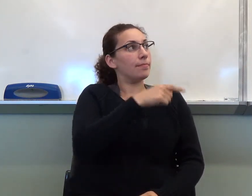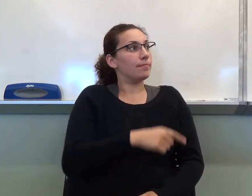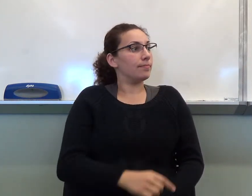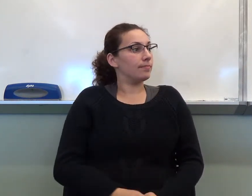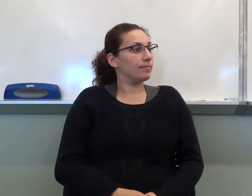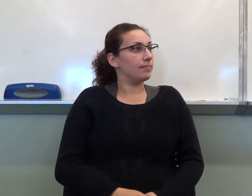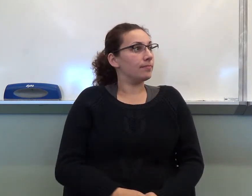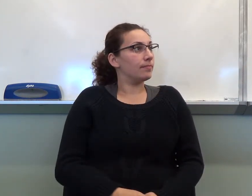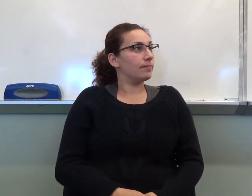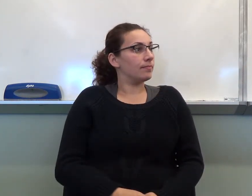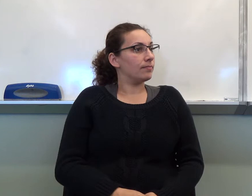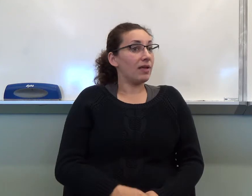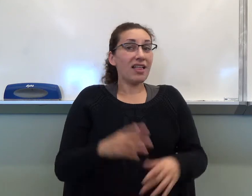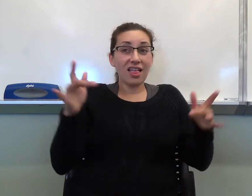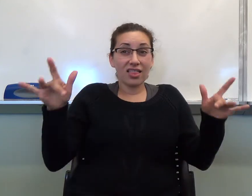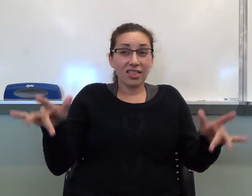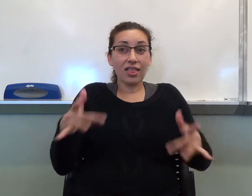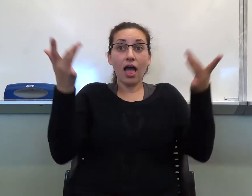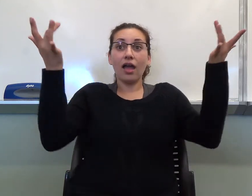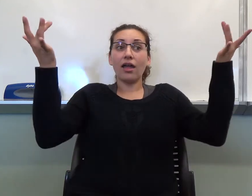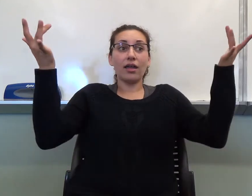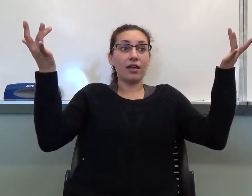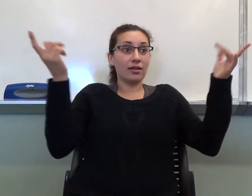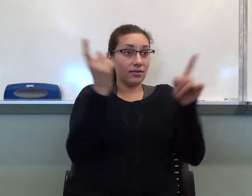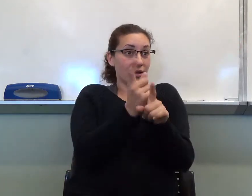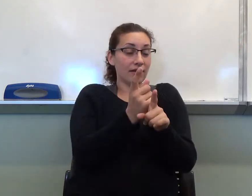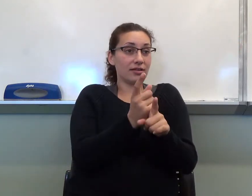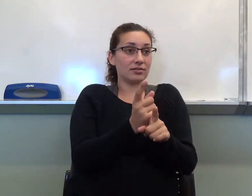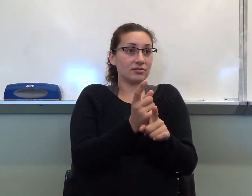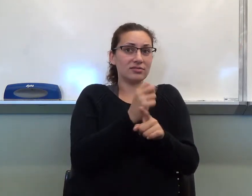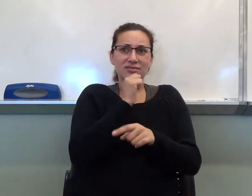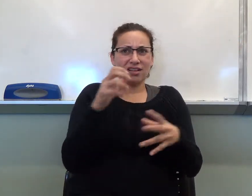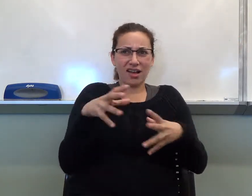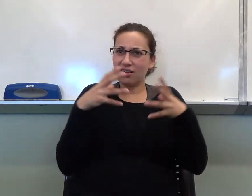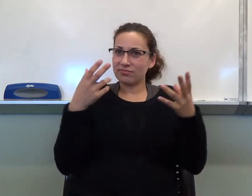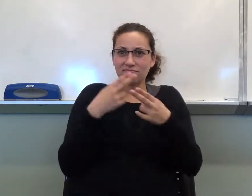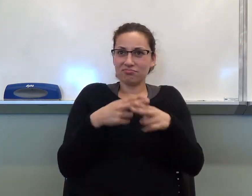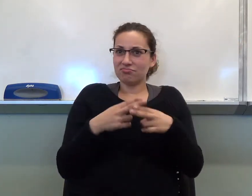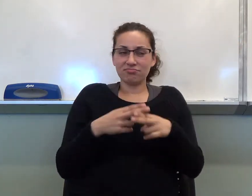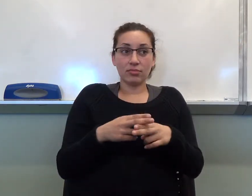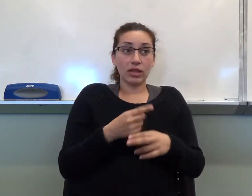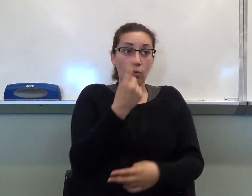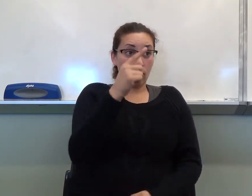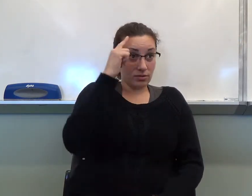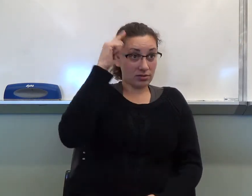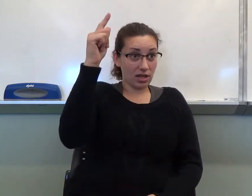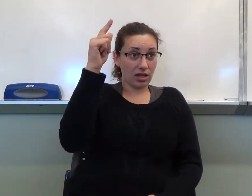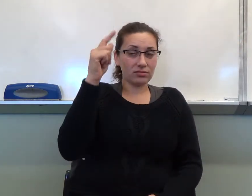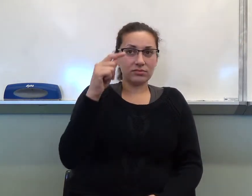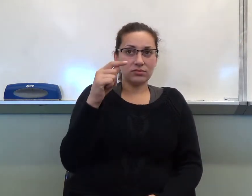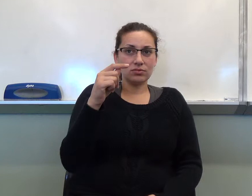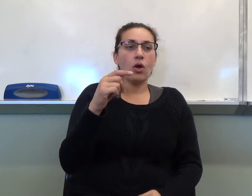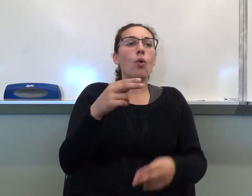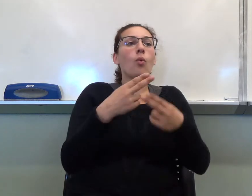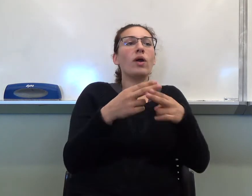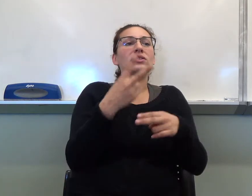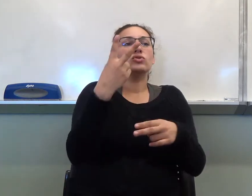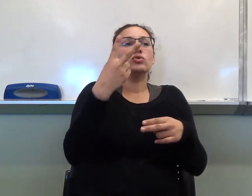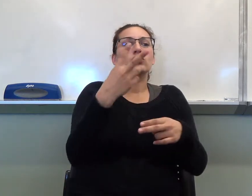Now, that's rather light, right? Not much to it. A penny weighs 2.5 times as much as this. So